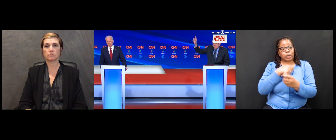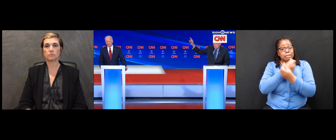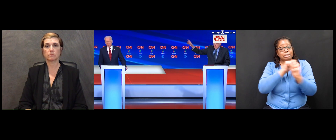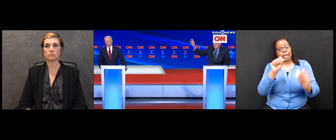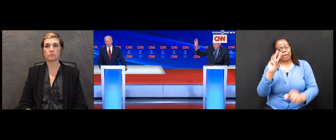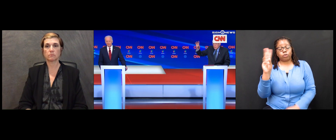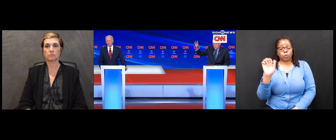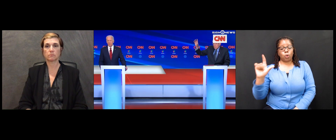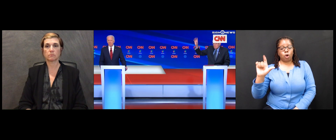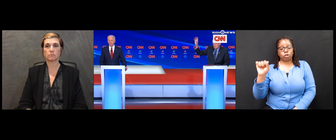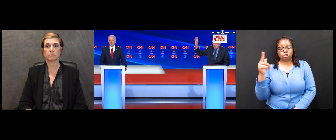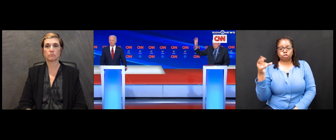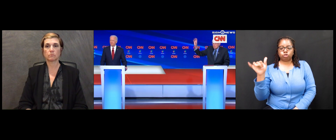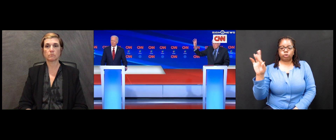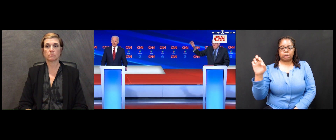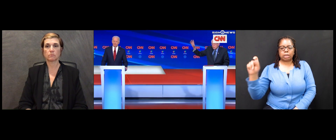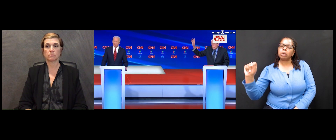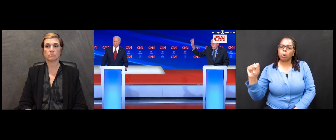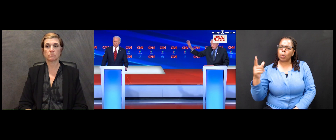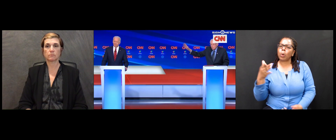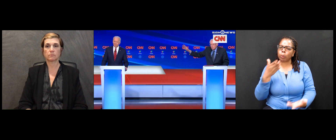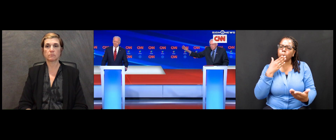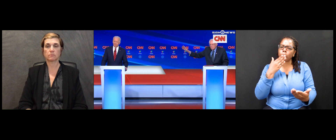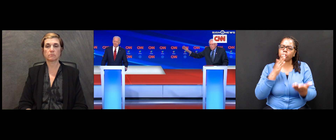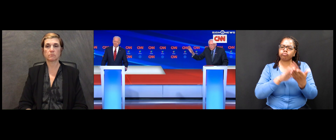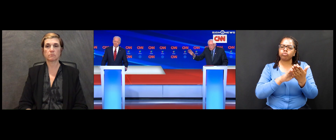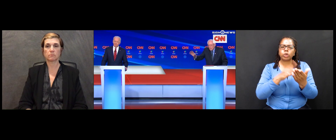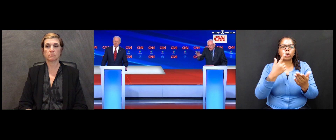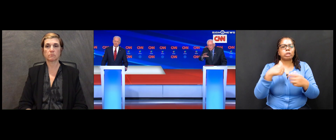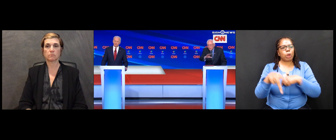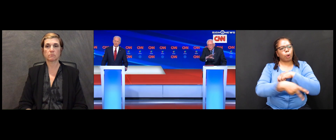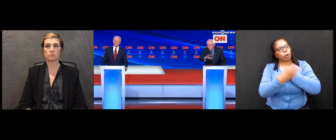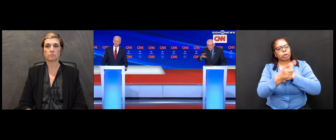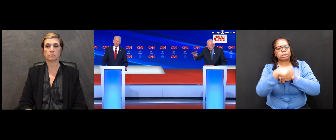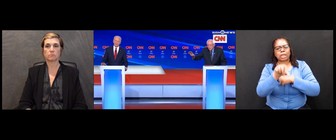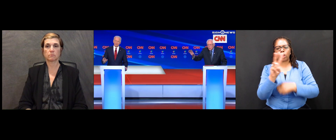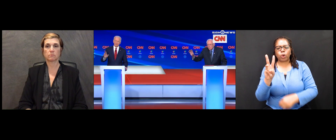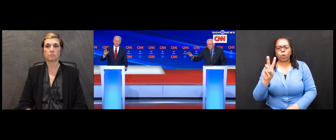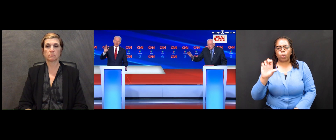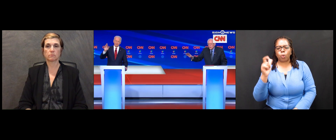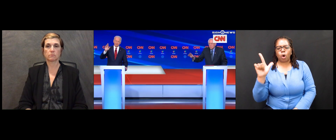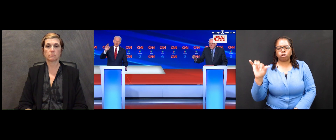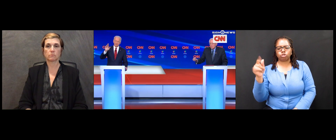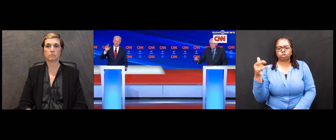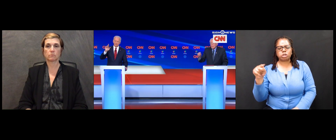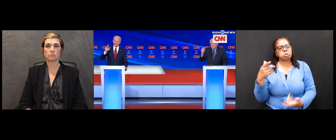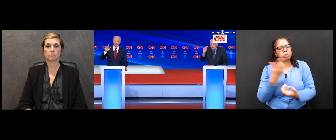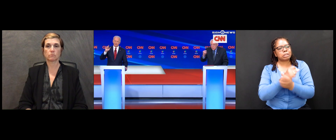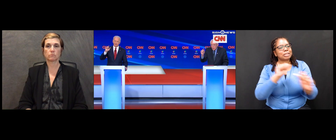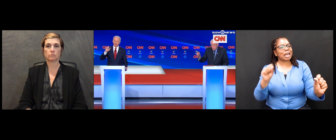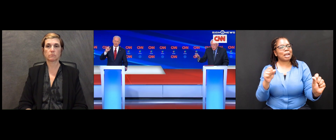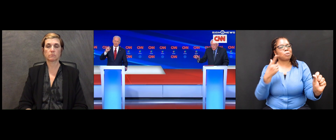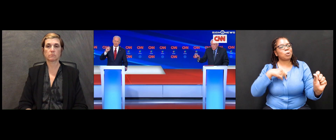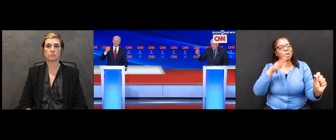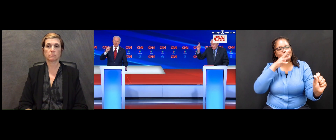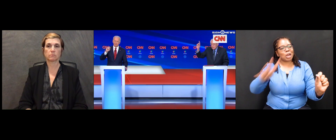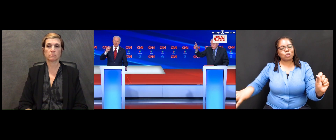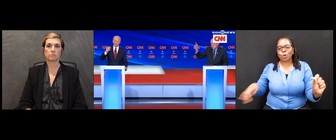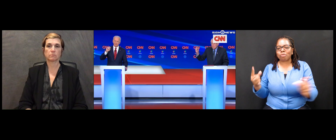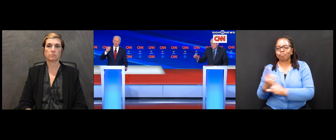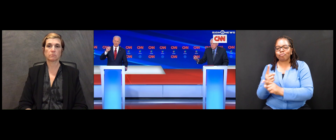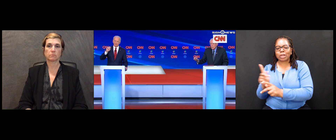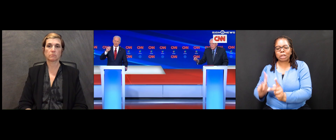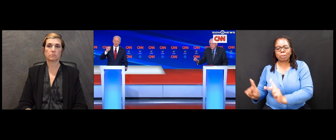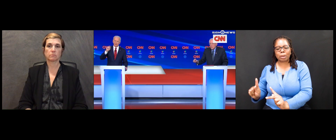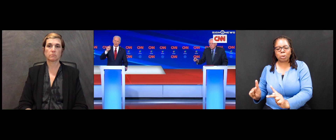for the people on top. They bailed out the crooks on Wall Street, but they forgot about the suffering of ordinary Americans. This time around, let us